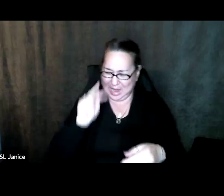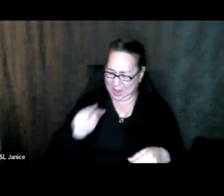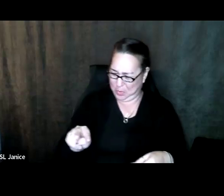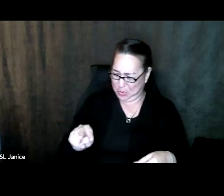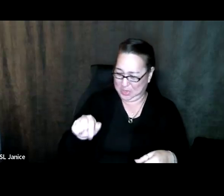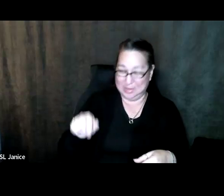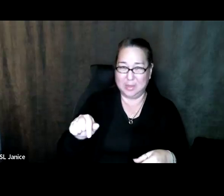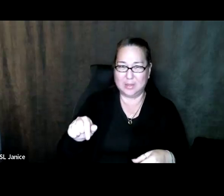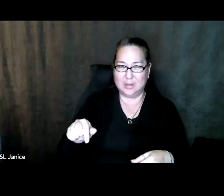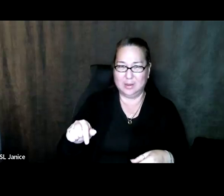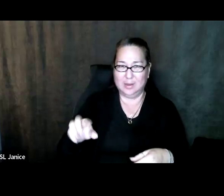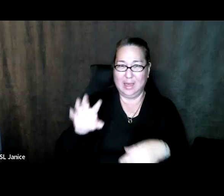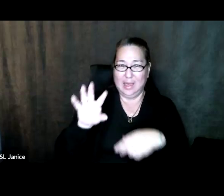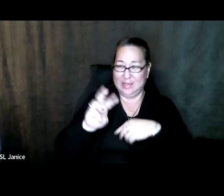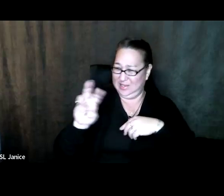God, 56%.